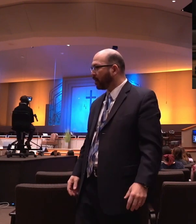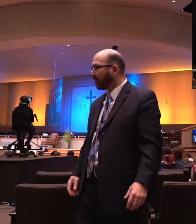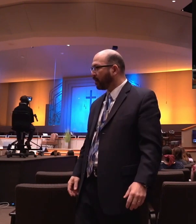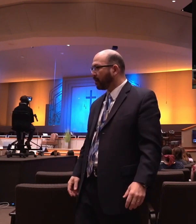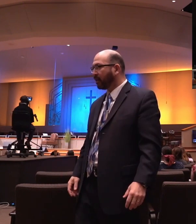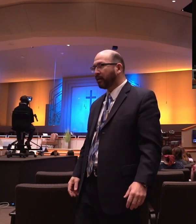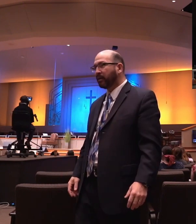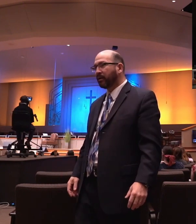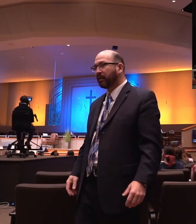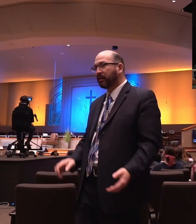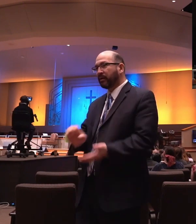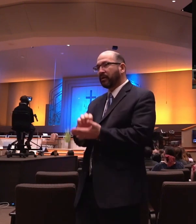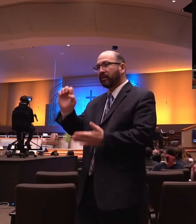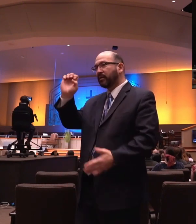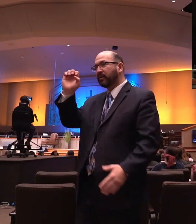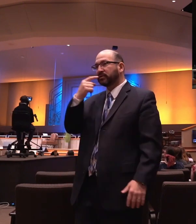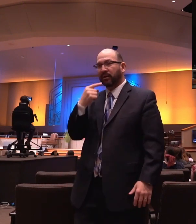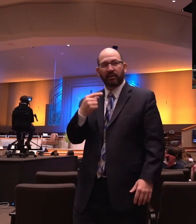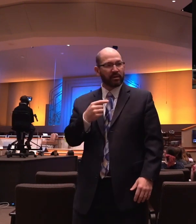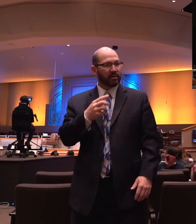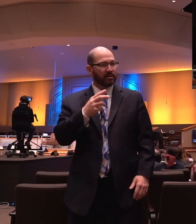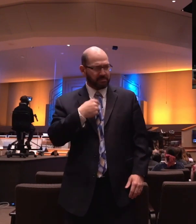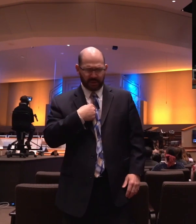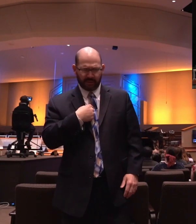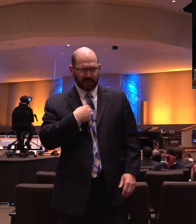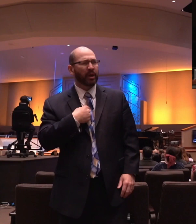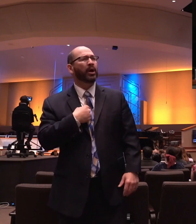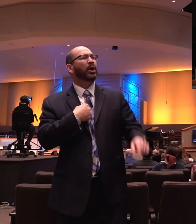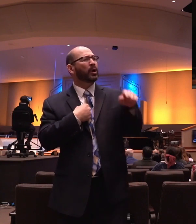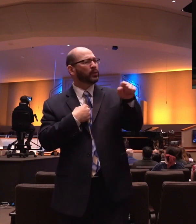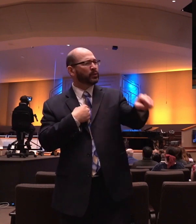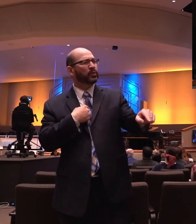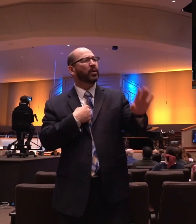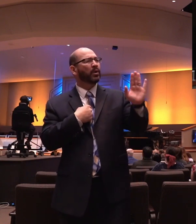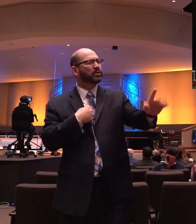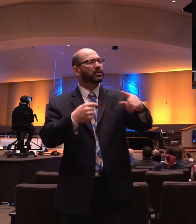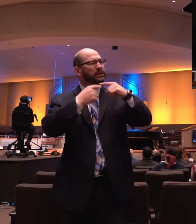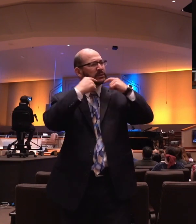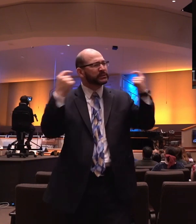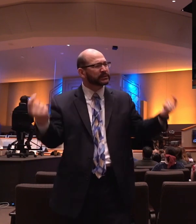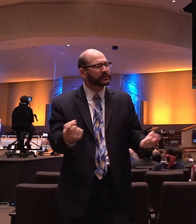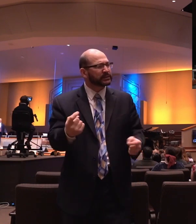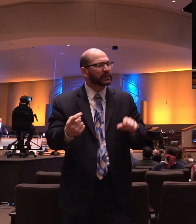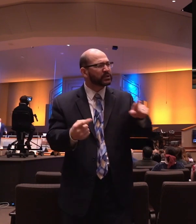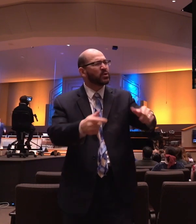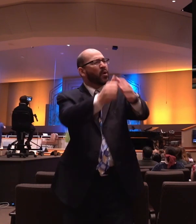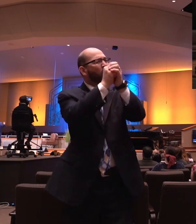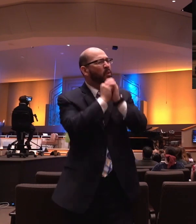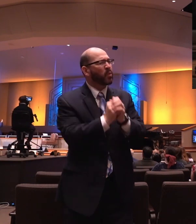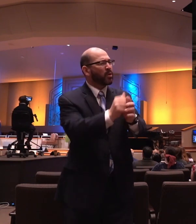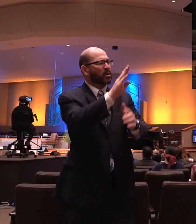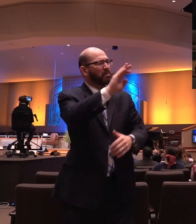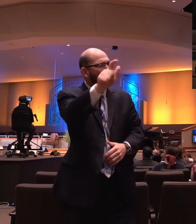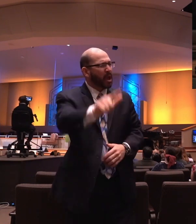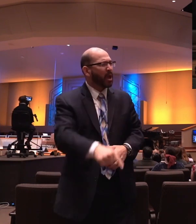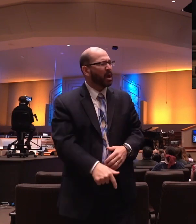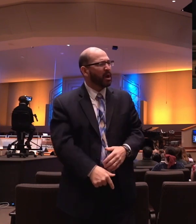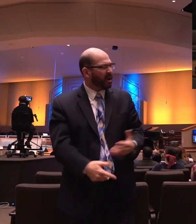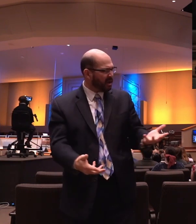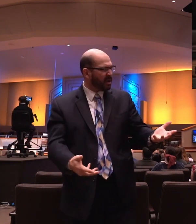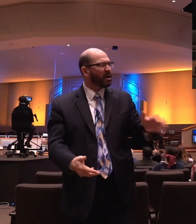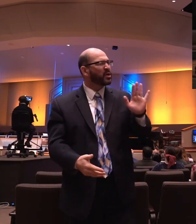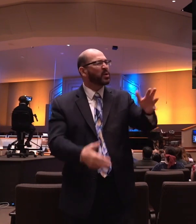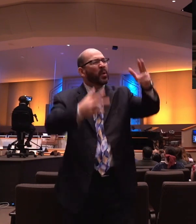Elijah said, It's not me. It's you. It's your sin. It's your worship of Baal. It's your ungodliness.